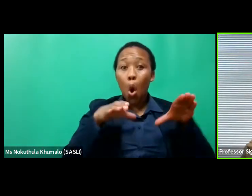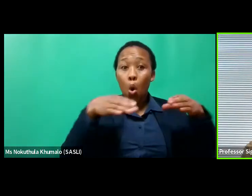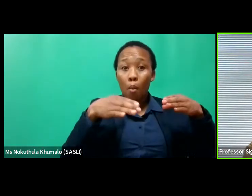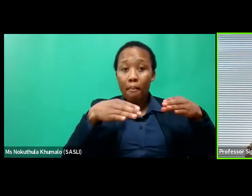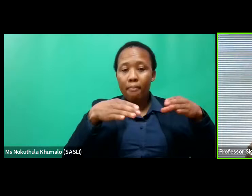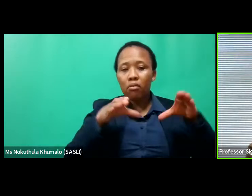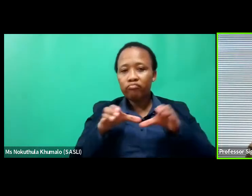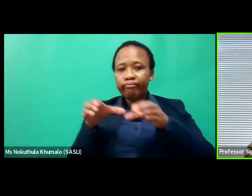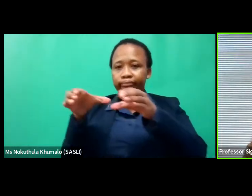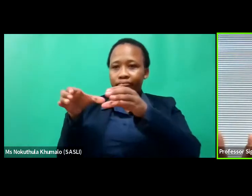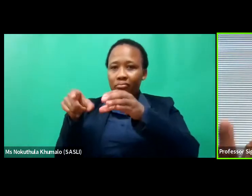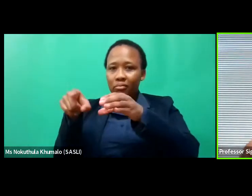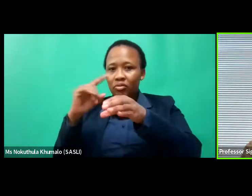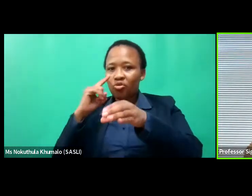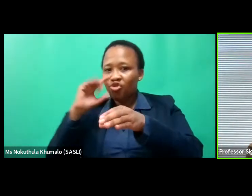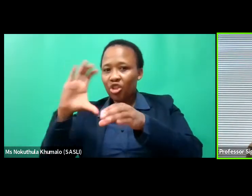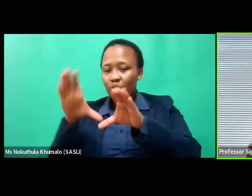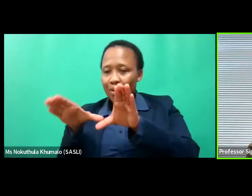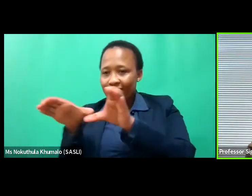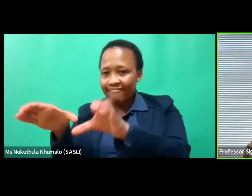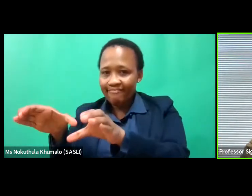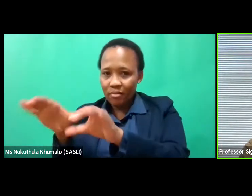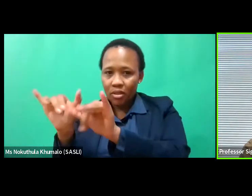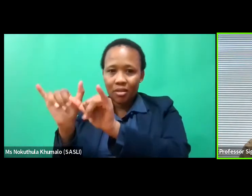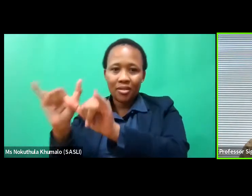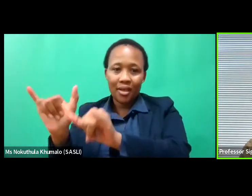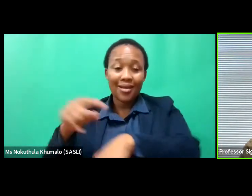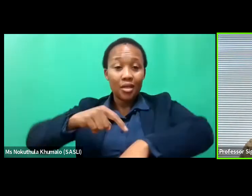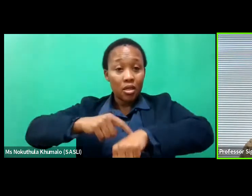we moved to Chatsworth. I was 6 years old then.